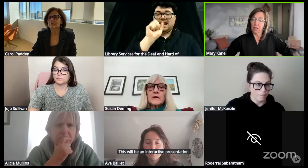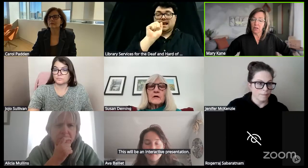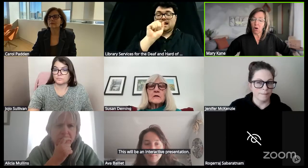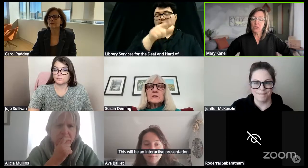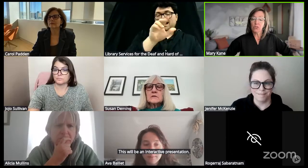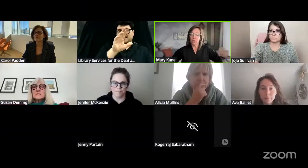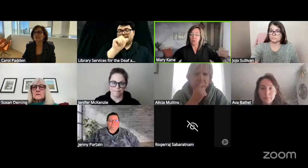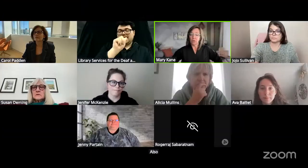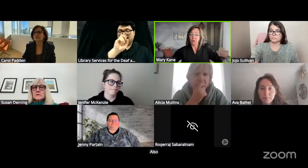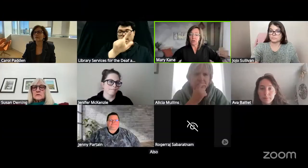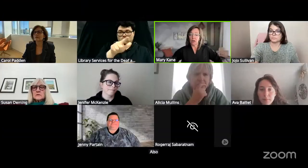Also,